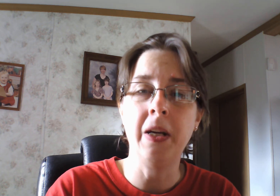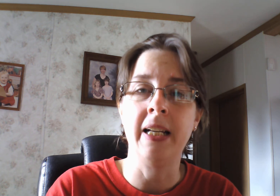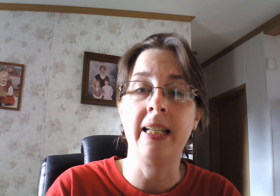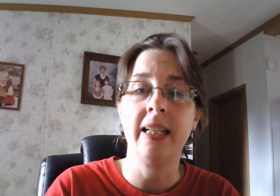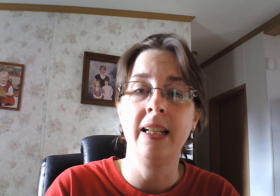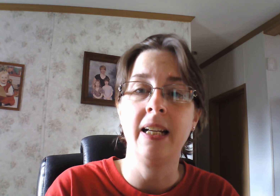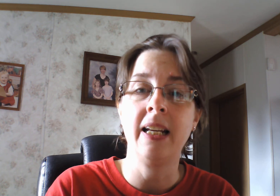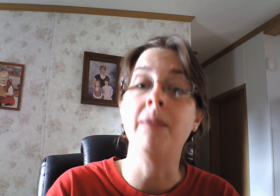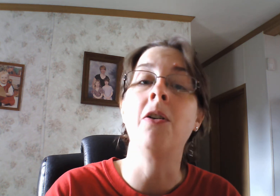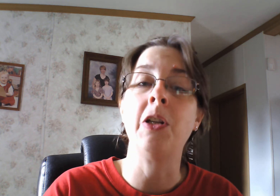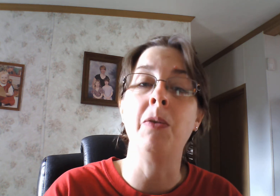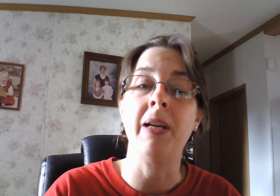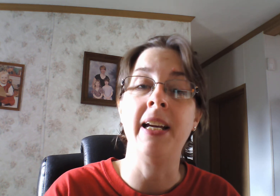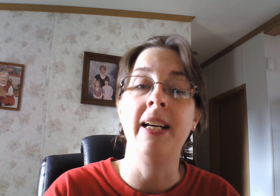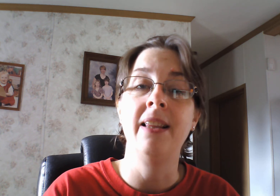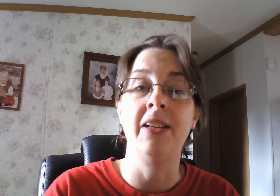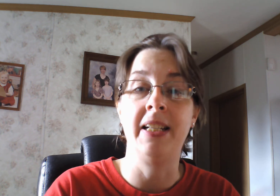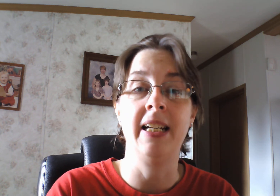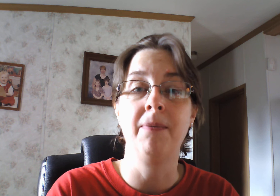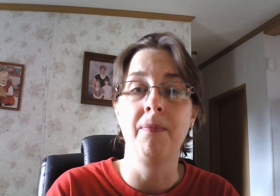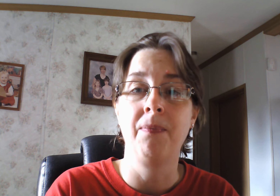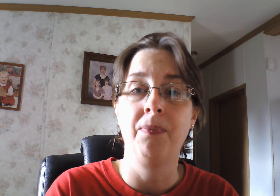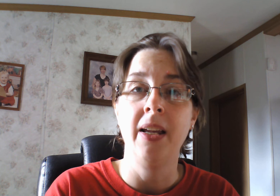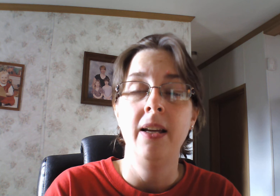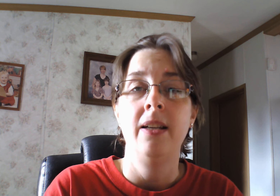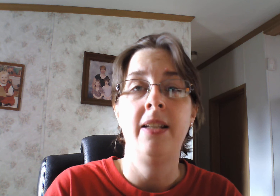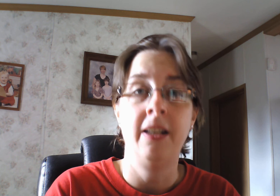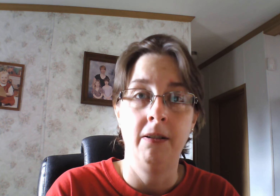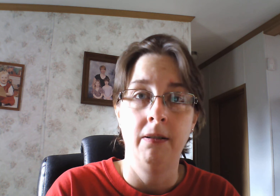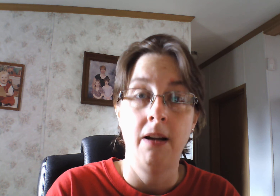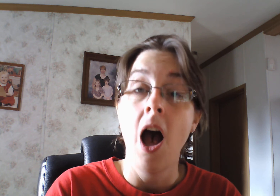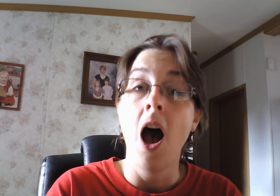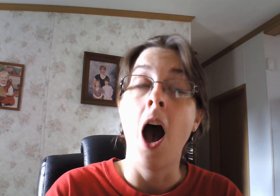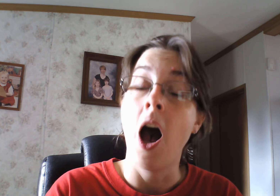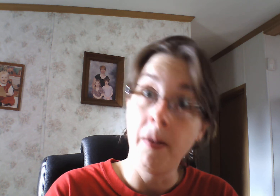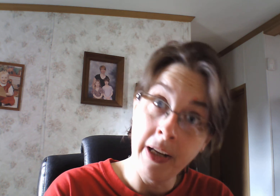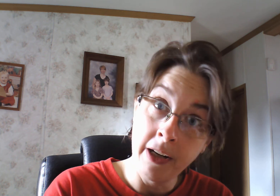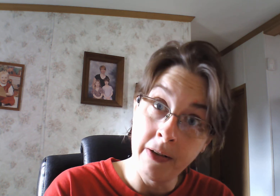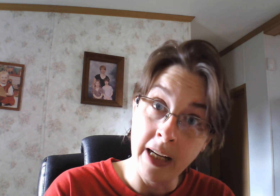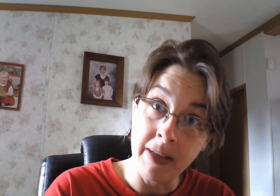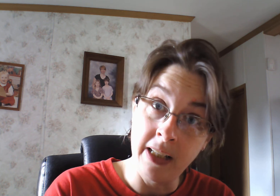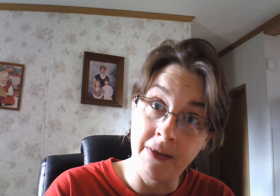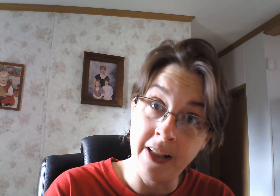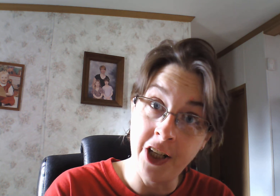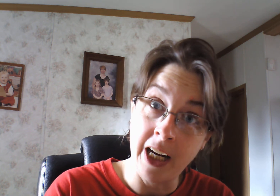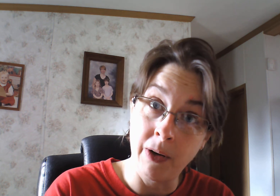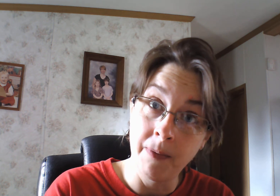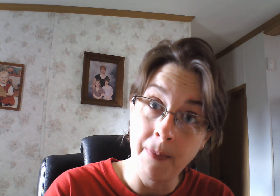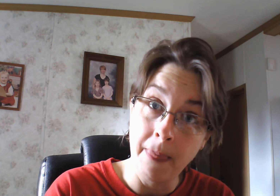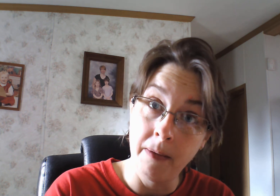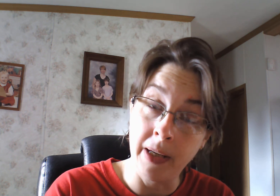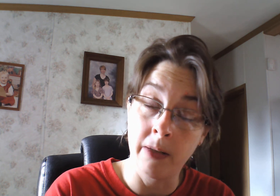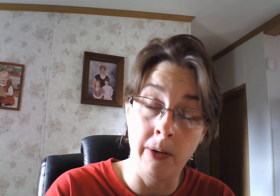focus can also be listening. So I'm going to go take myself to the shower, because while